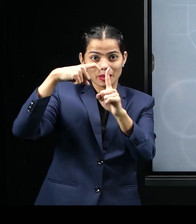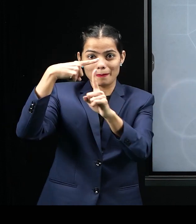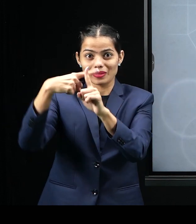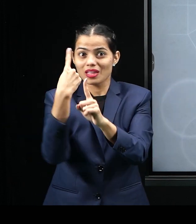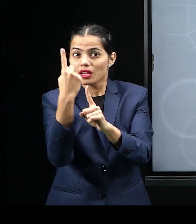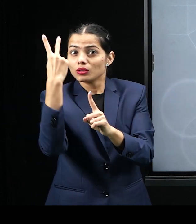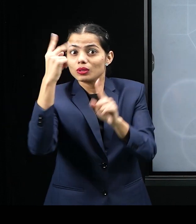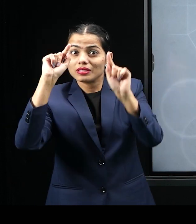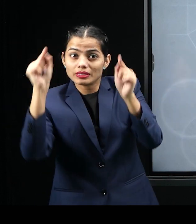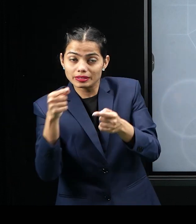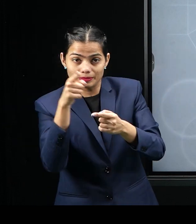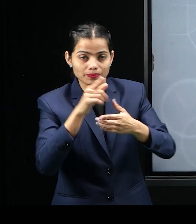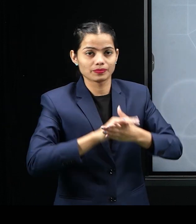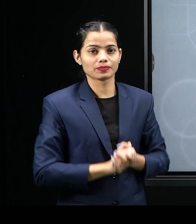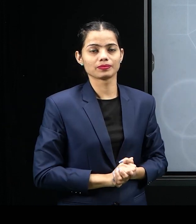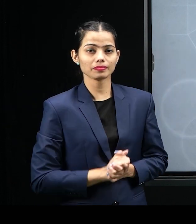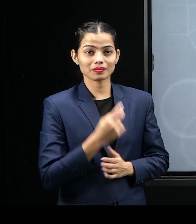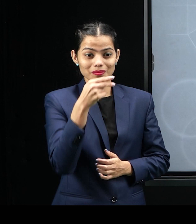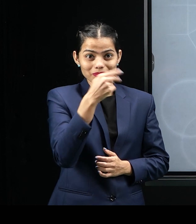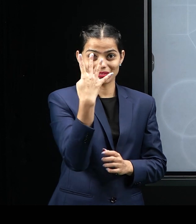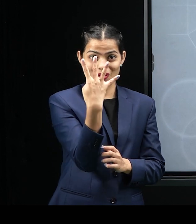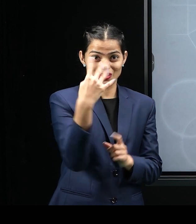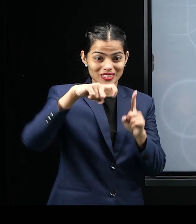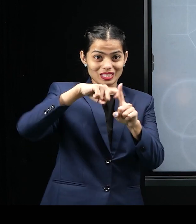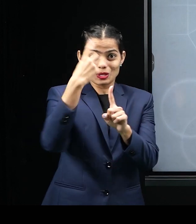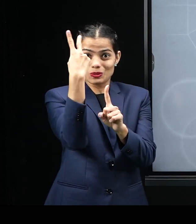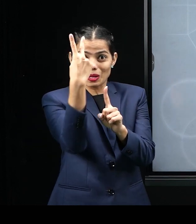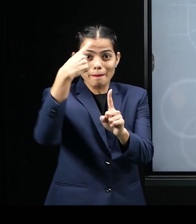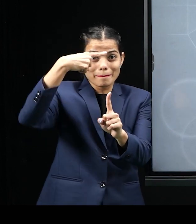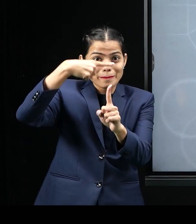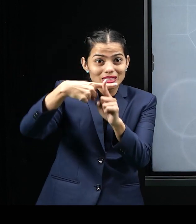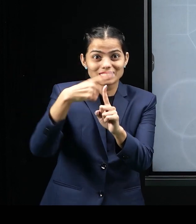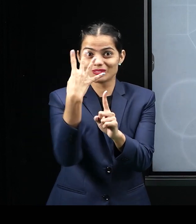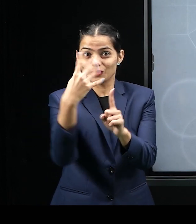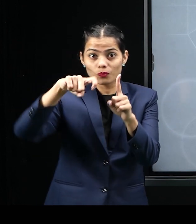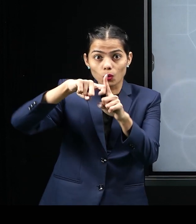plus 1 whole square. 4k square plus 4k plus 1